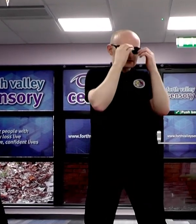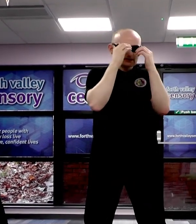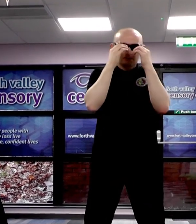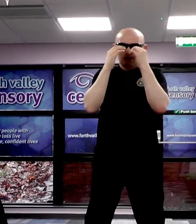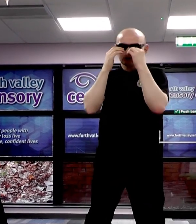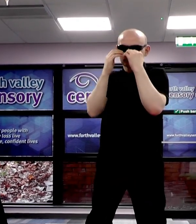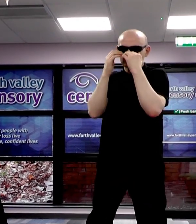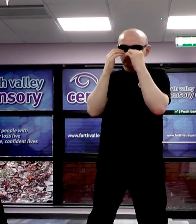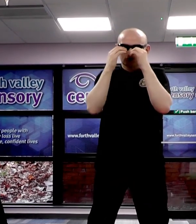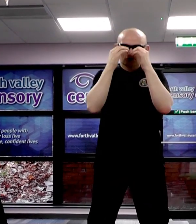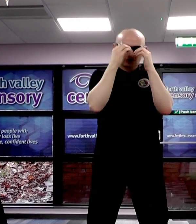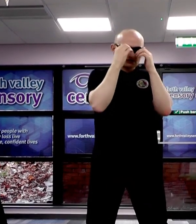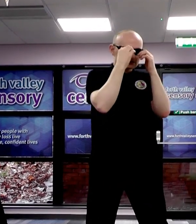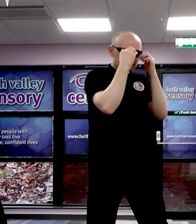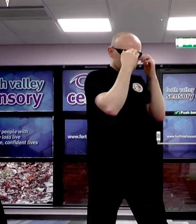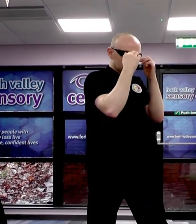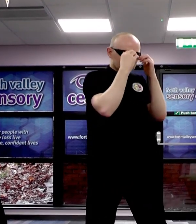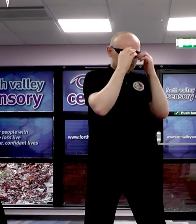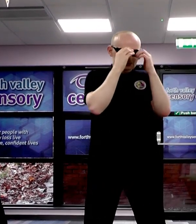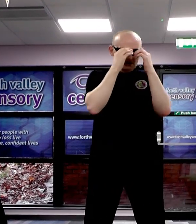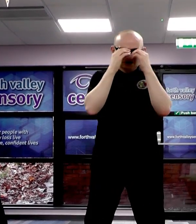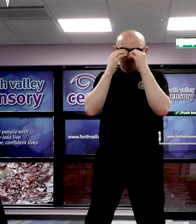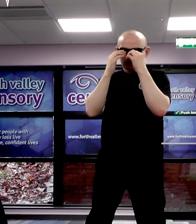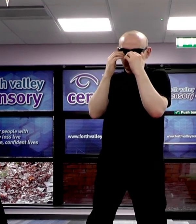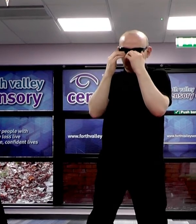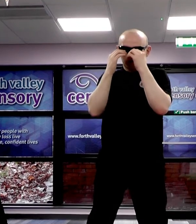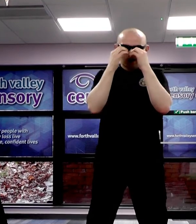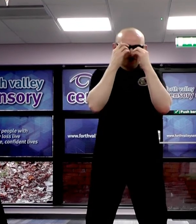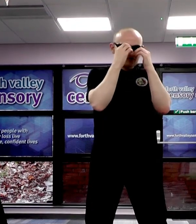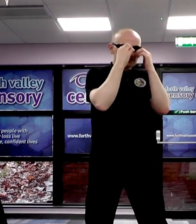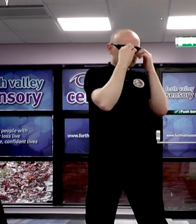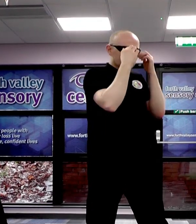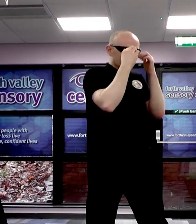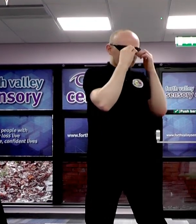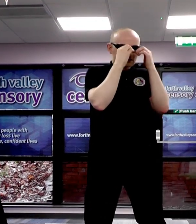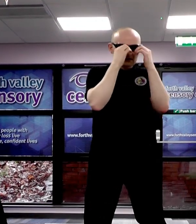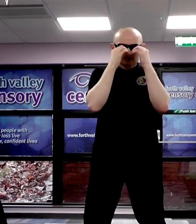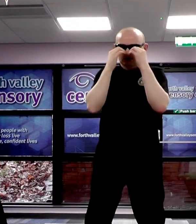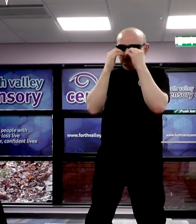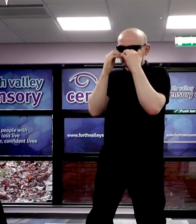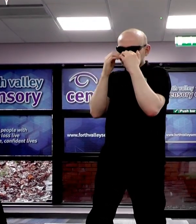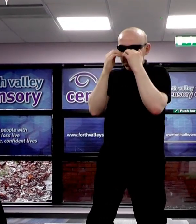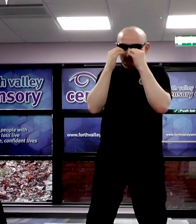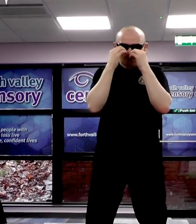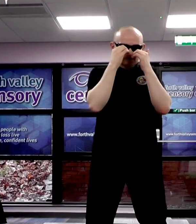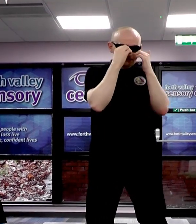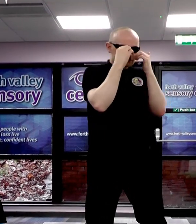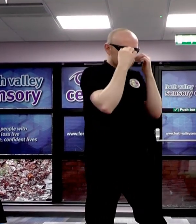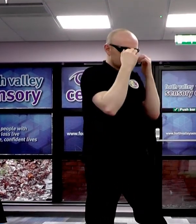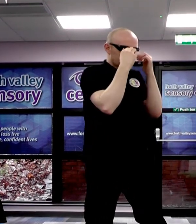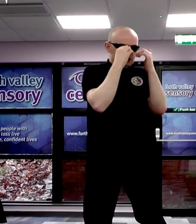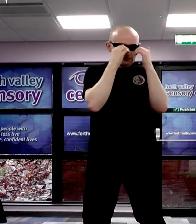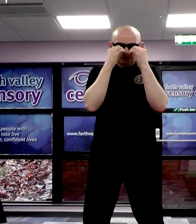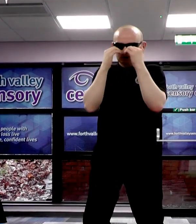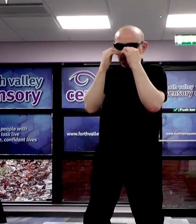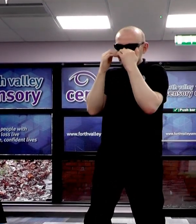a martial thing, we're just transferring the weight from left to right, left to right, and turning